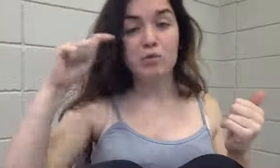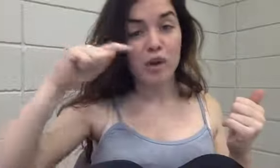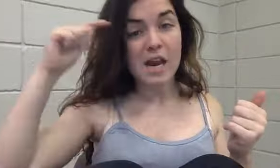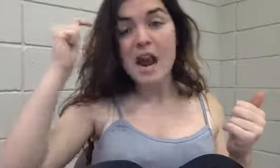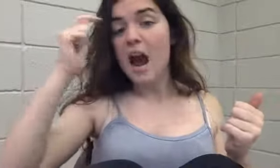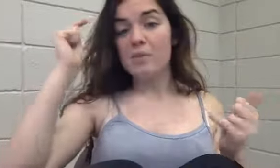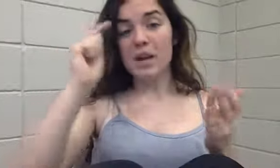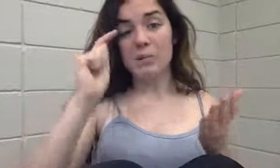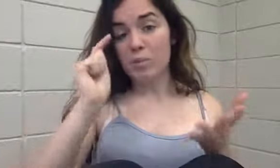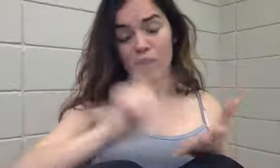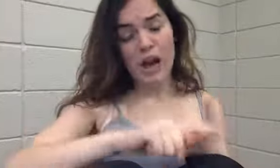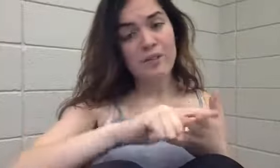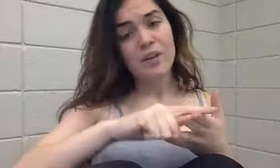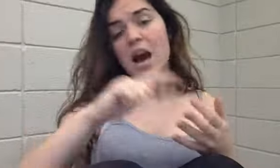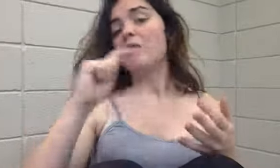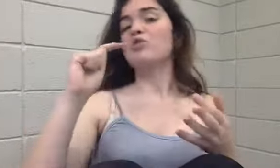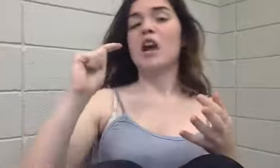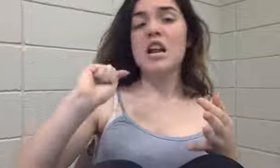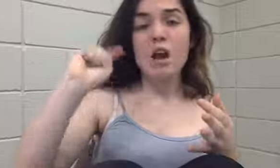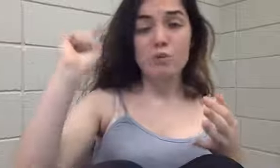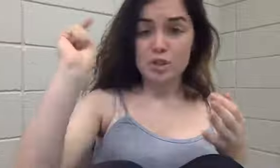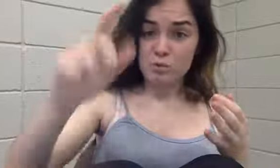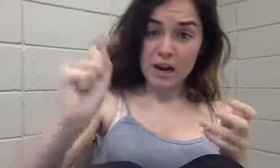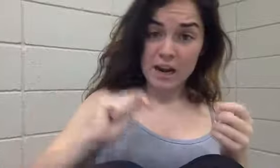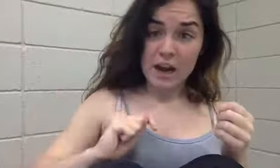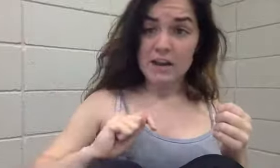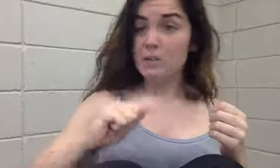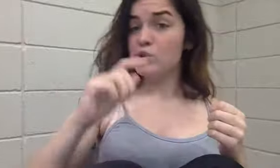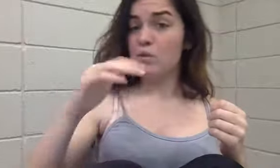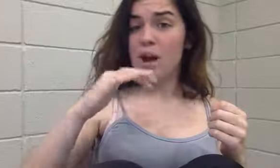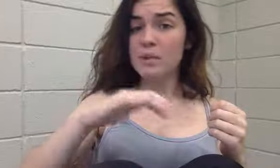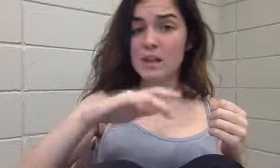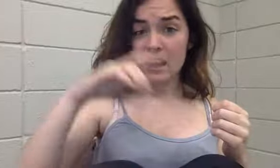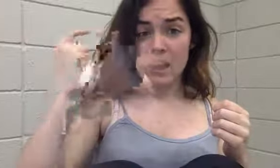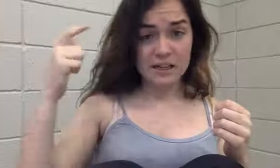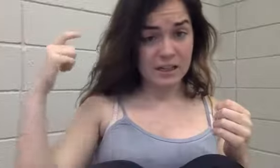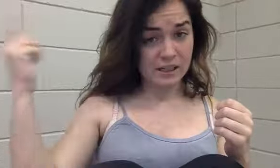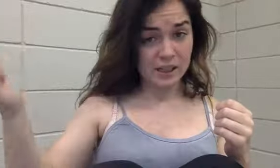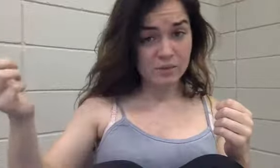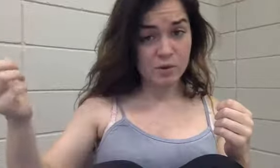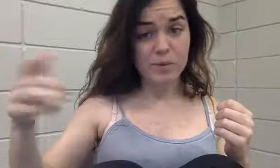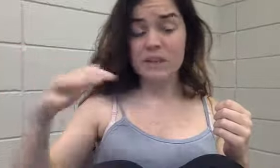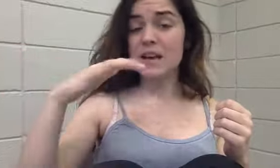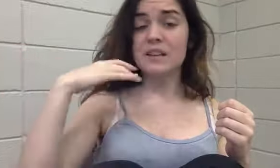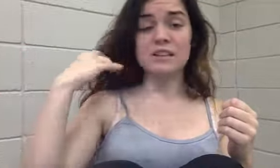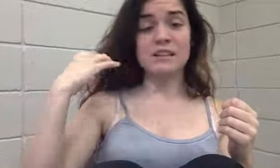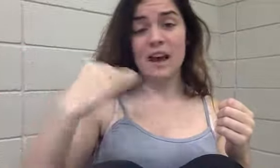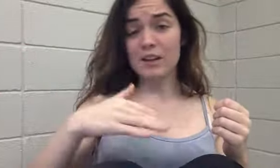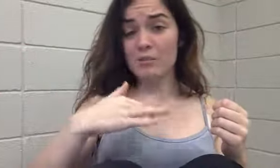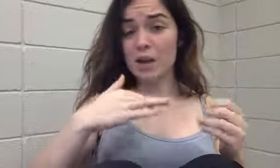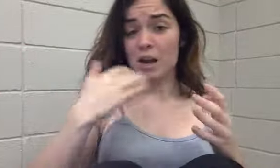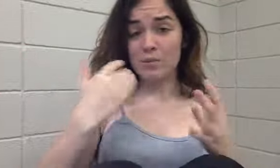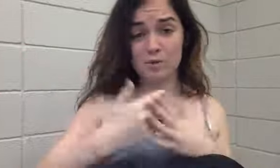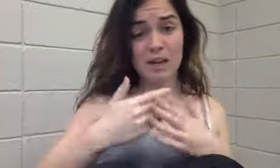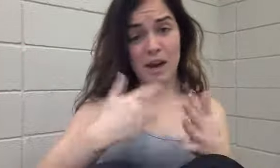great at making people laugh. I am great, which is what I got, and I'm so happy that I got it in the last one because that is exactly what I am doing now,